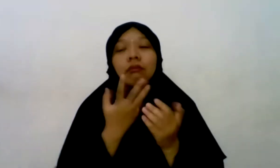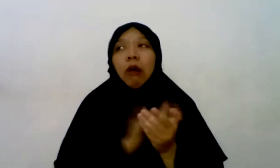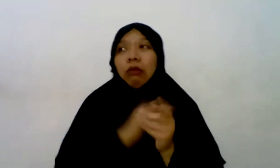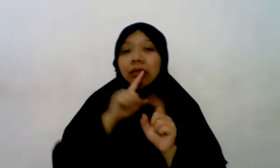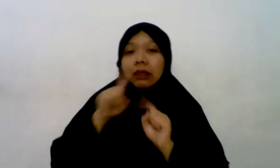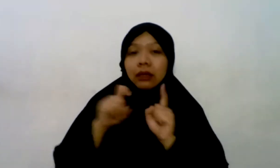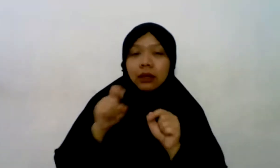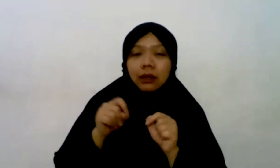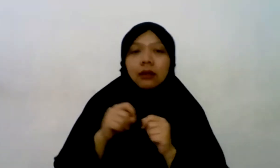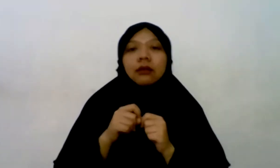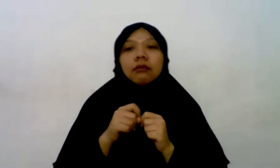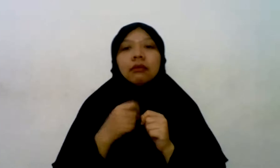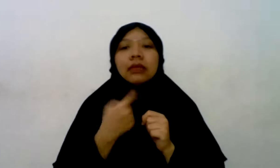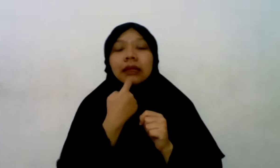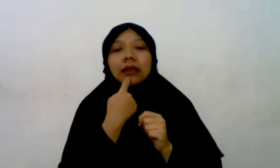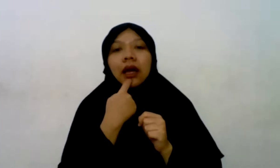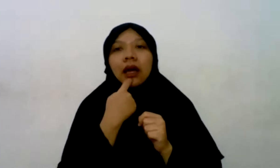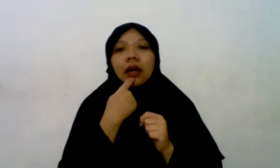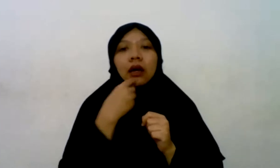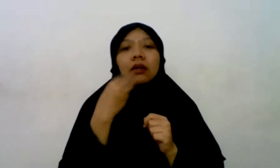is about funding.